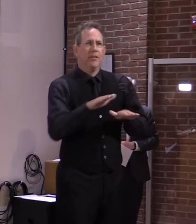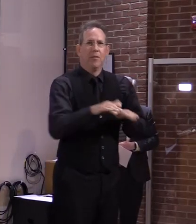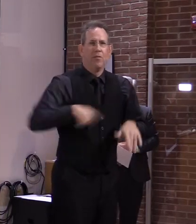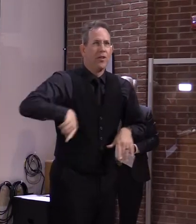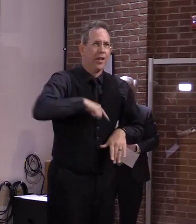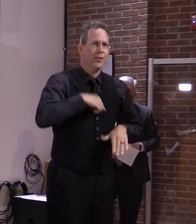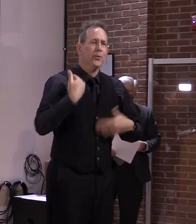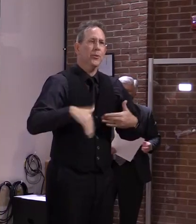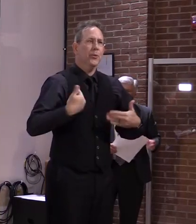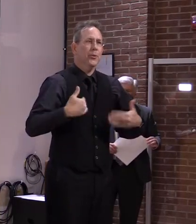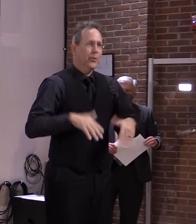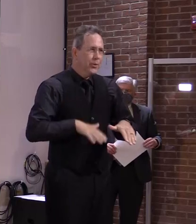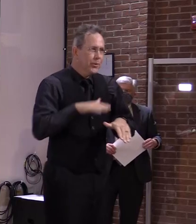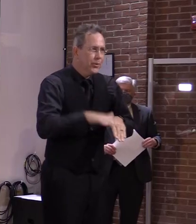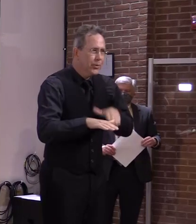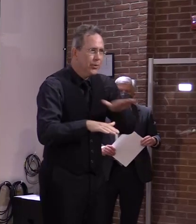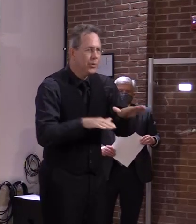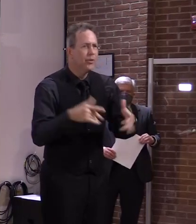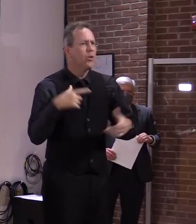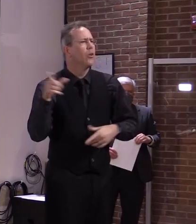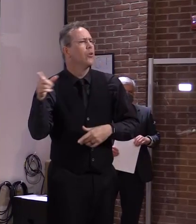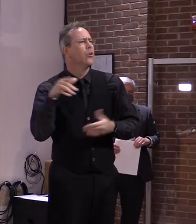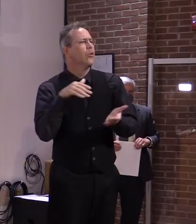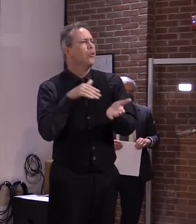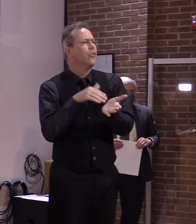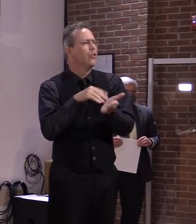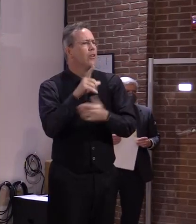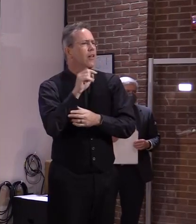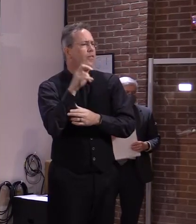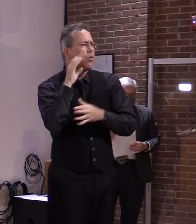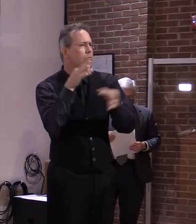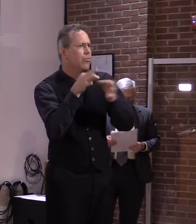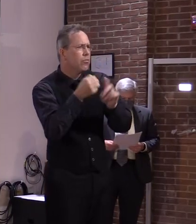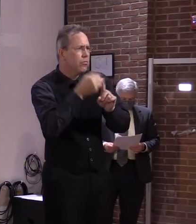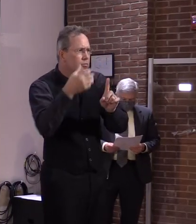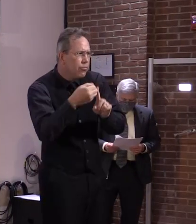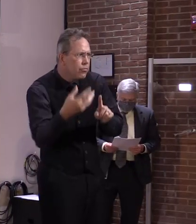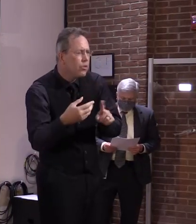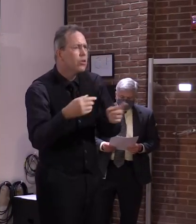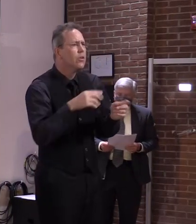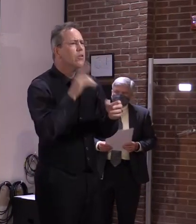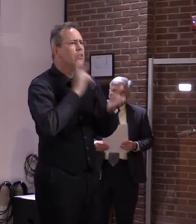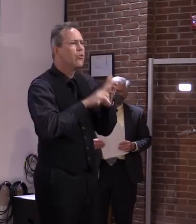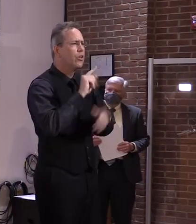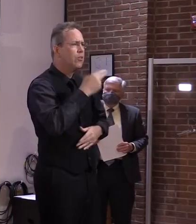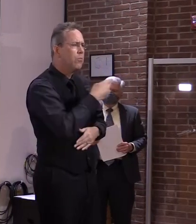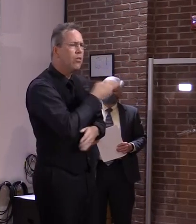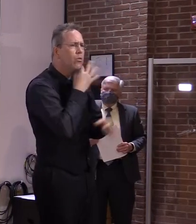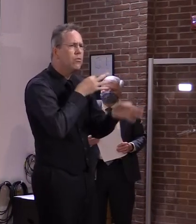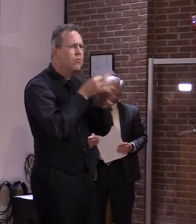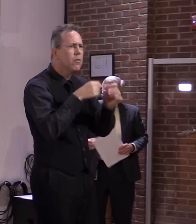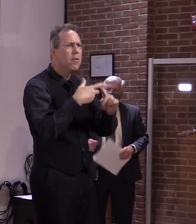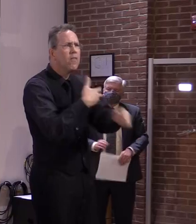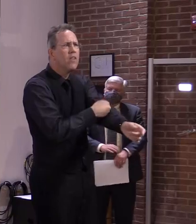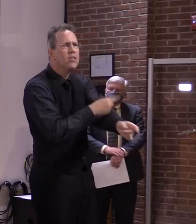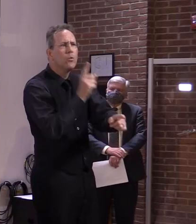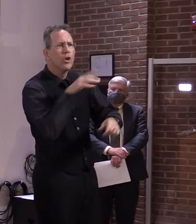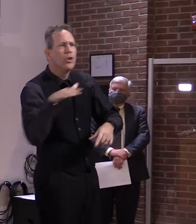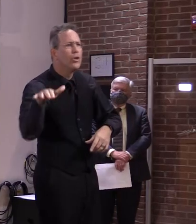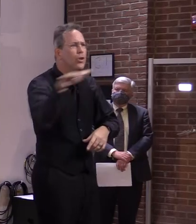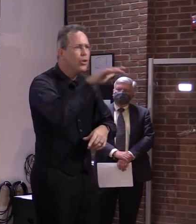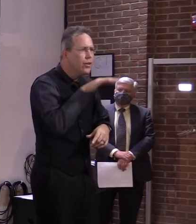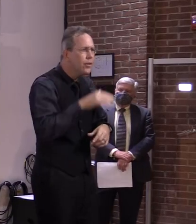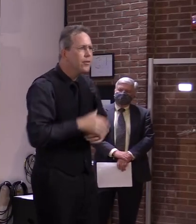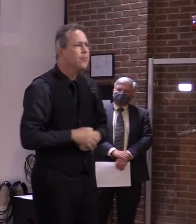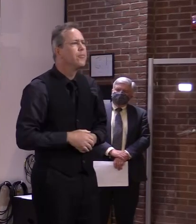Smith will talk about our strategy to vaccinate more Vermonters, including walk-ins, workplace clinics, and of course, 12